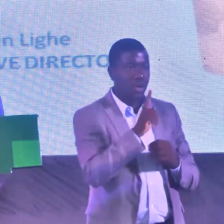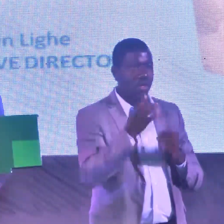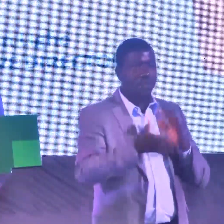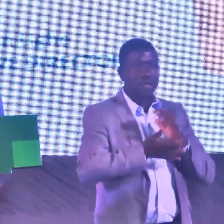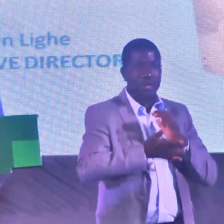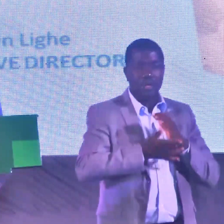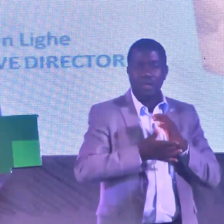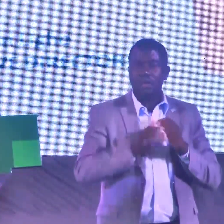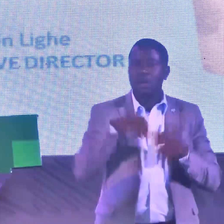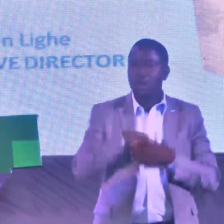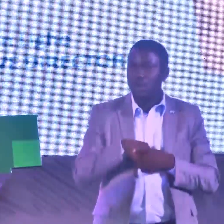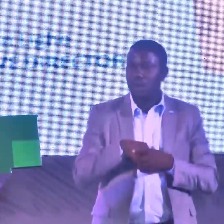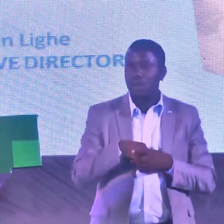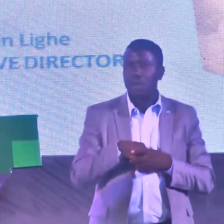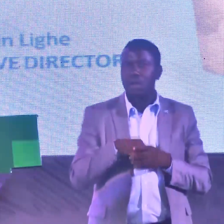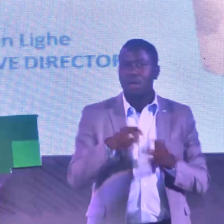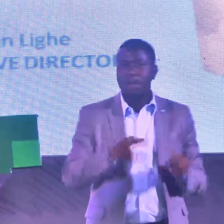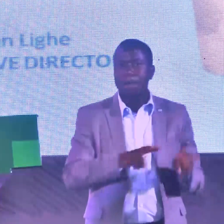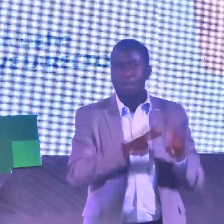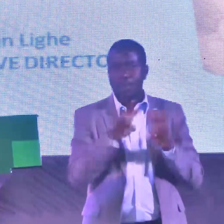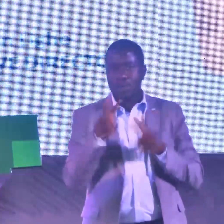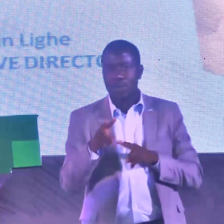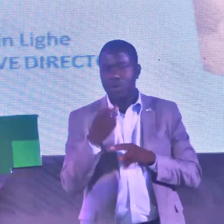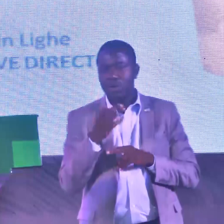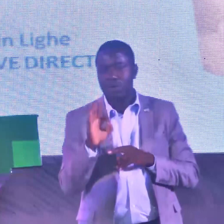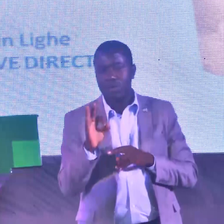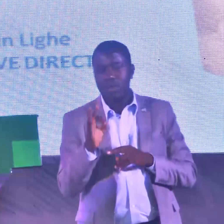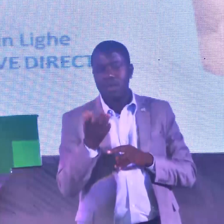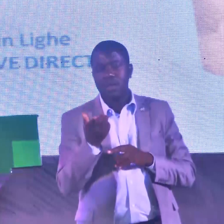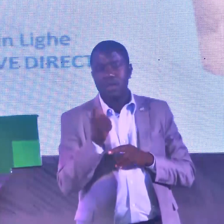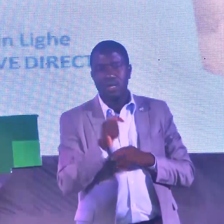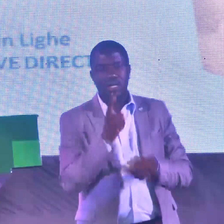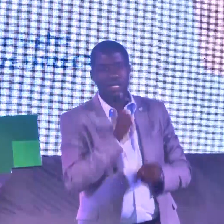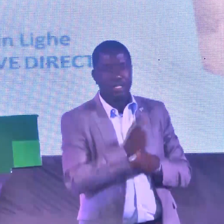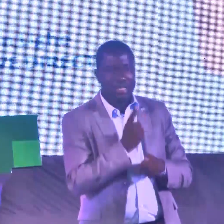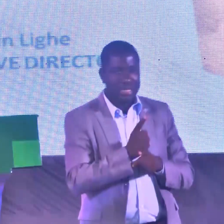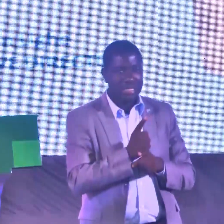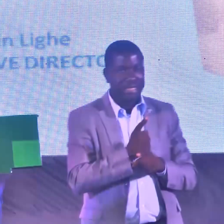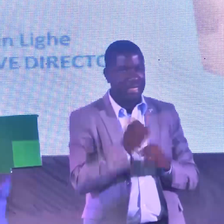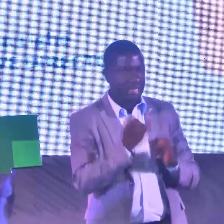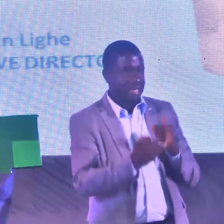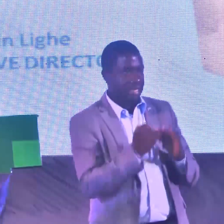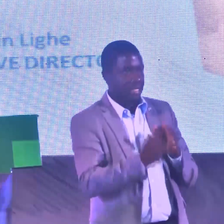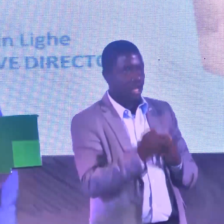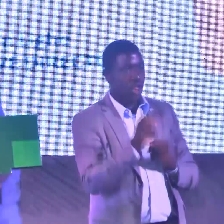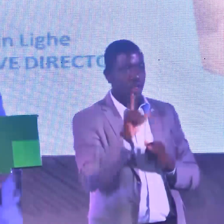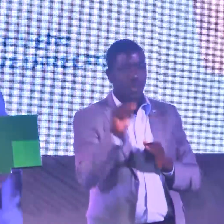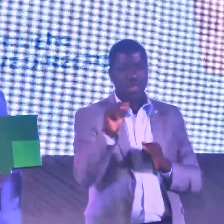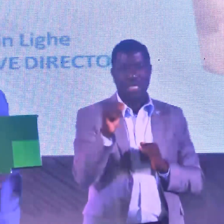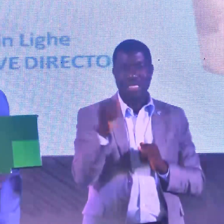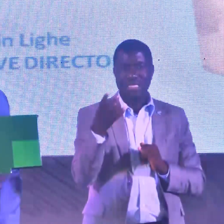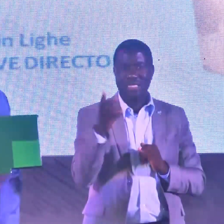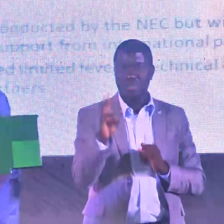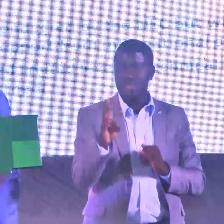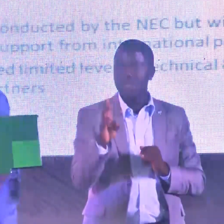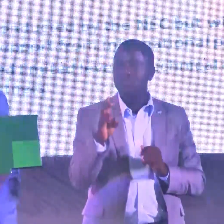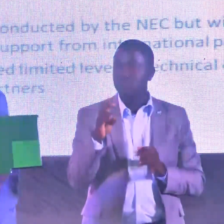in the monitoring of the just ended 2017 elections.